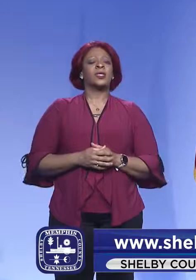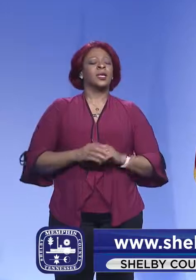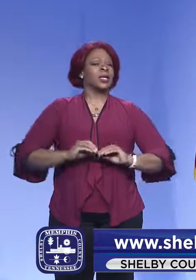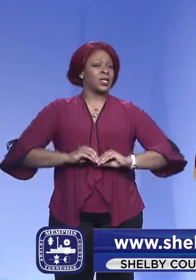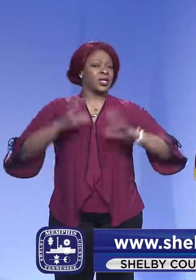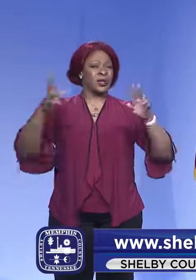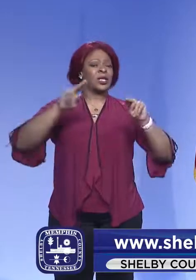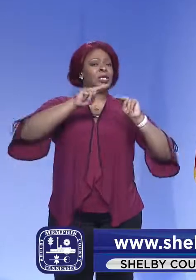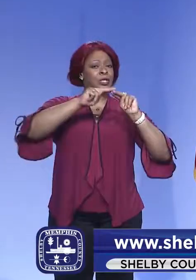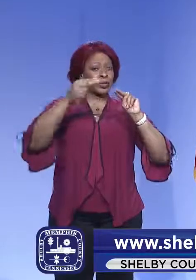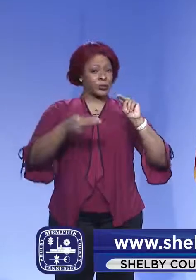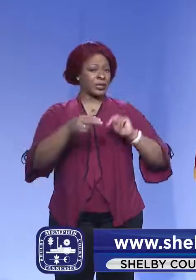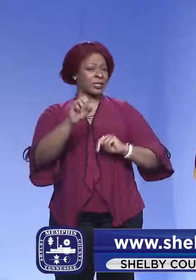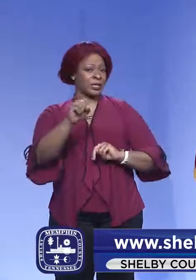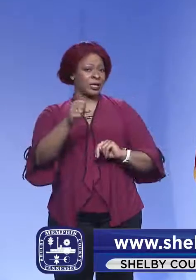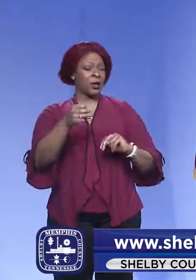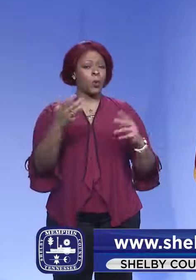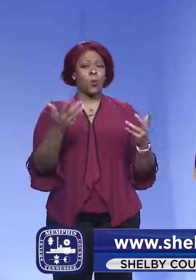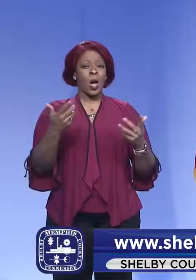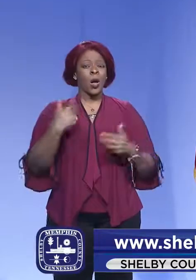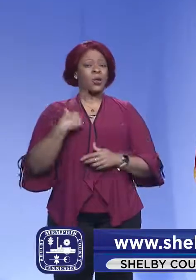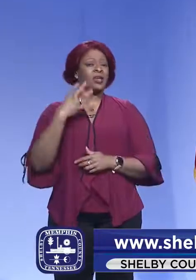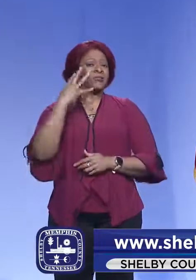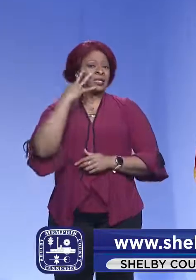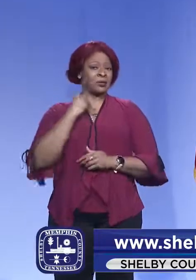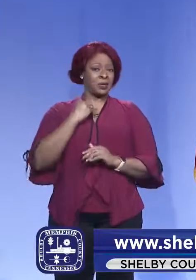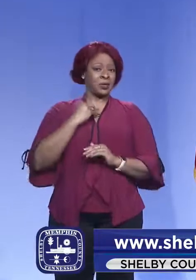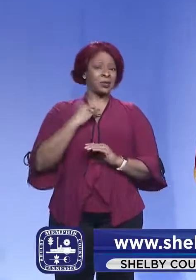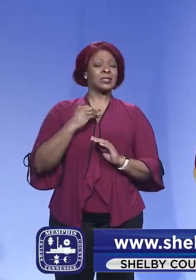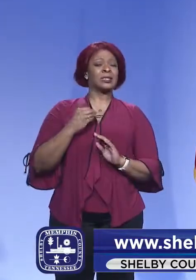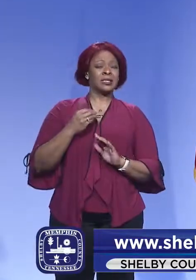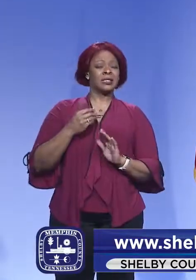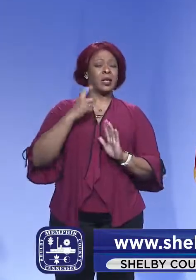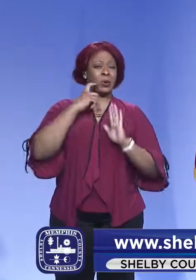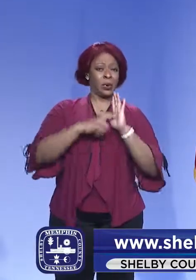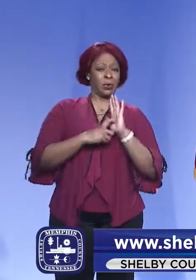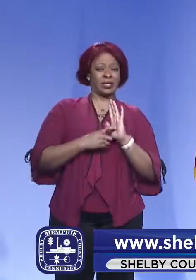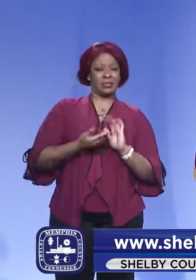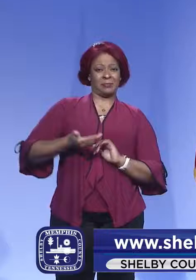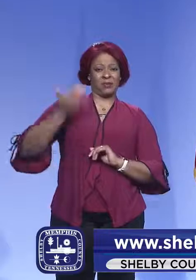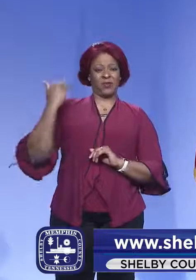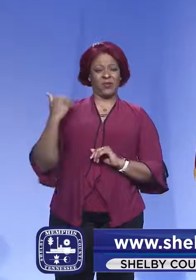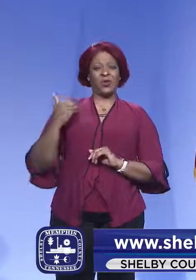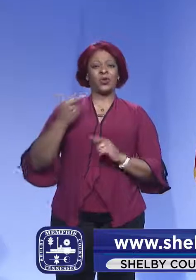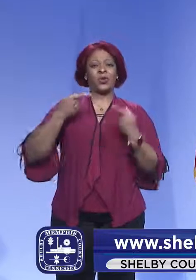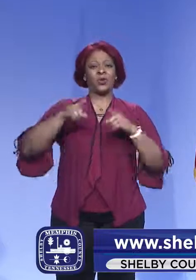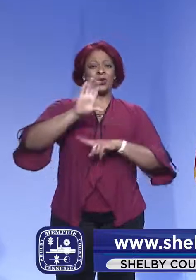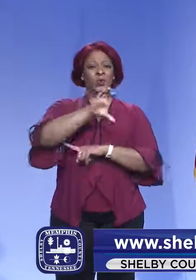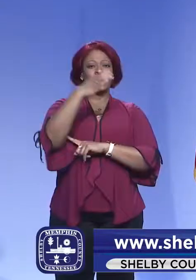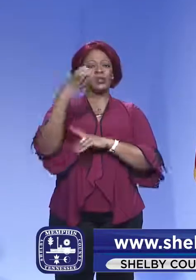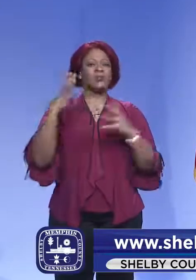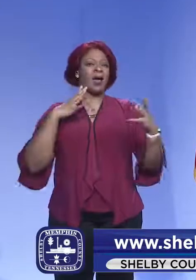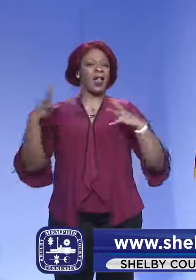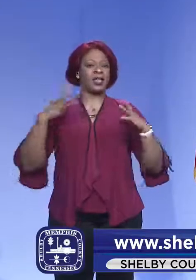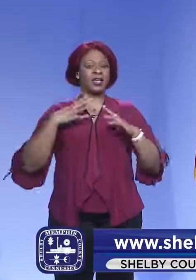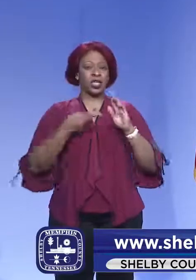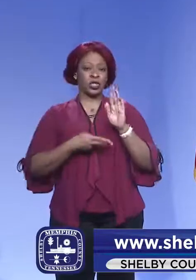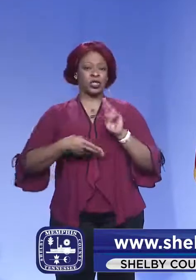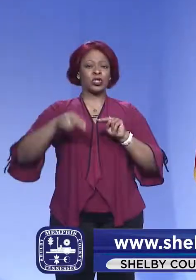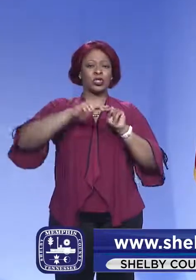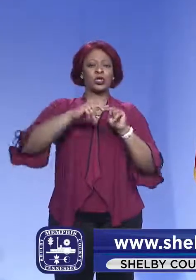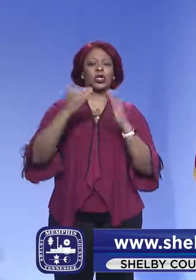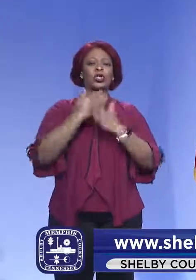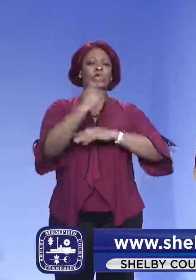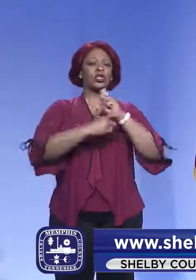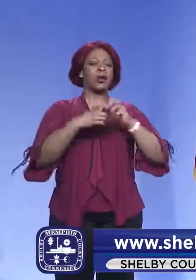a decrease from what we were experiencing as a result of, one, the Christmas holiday surge and the New